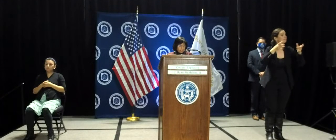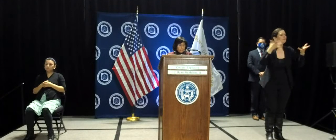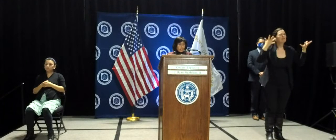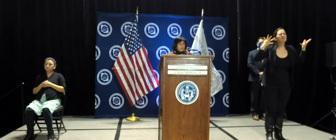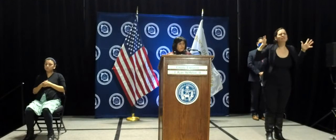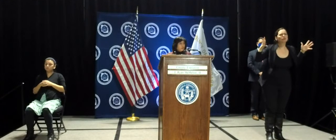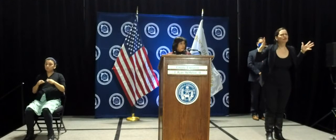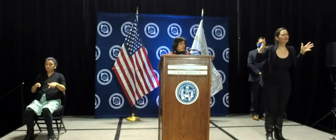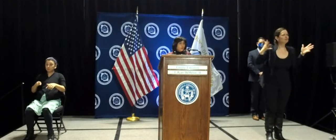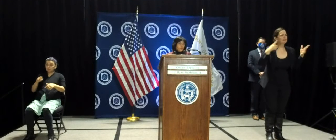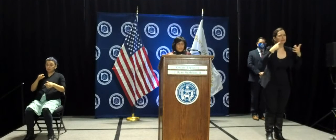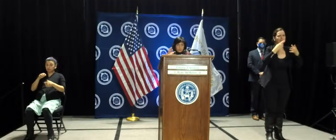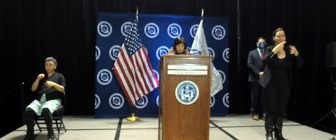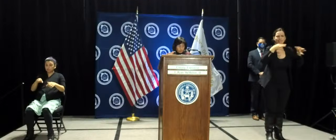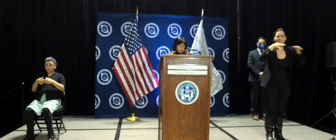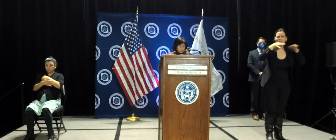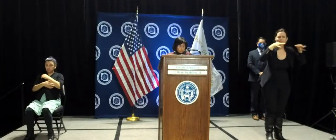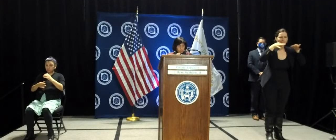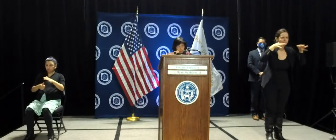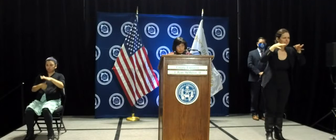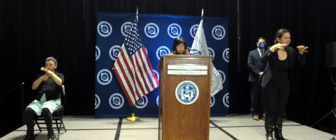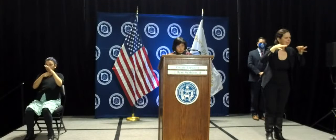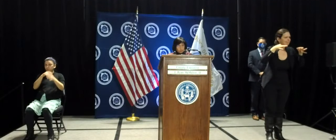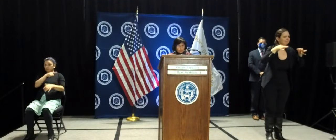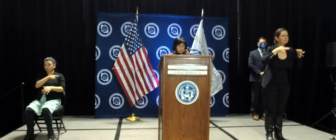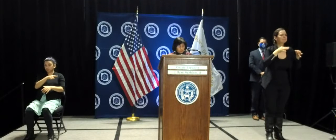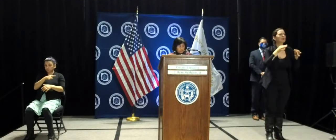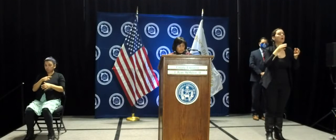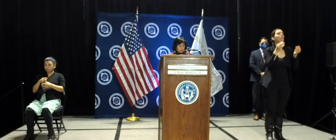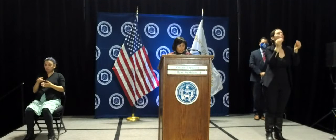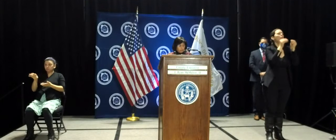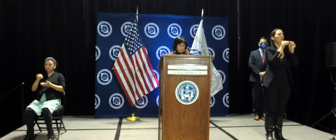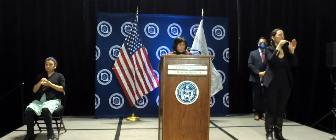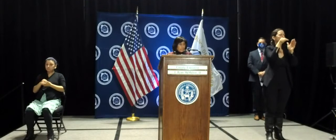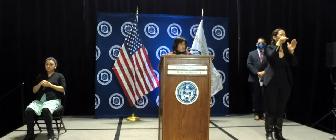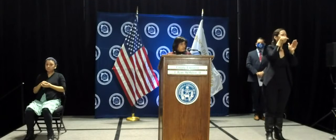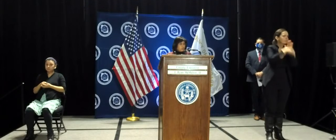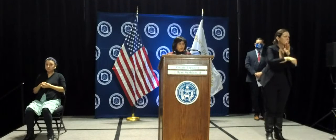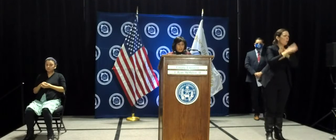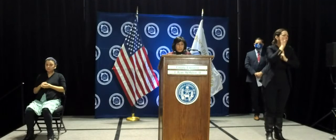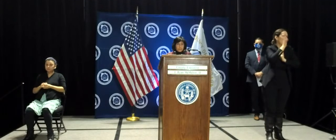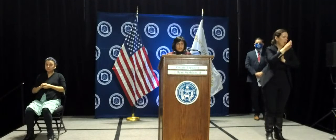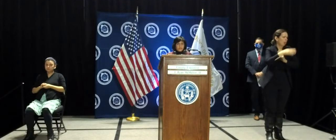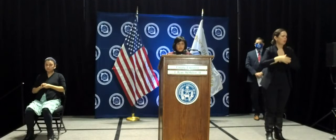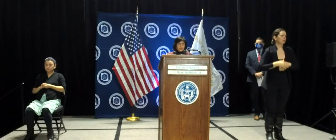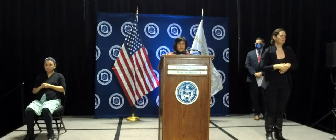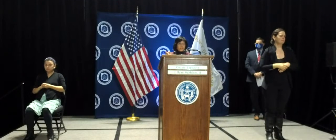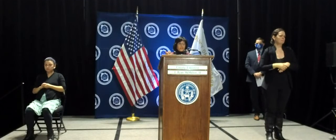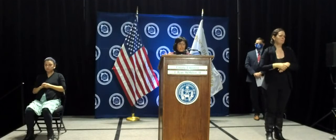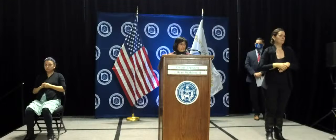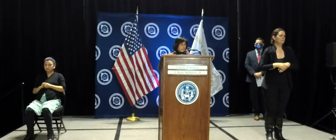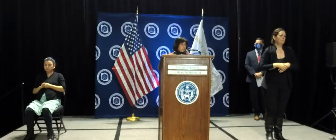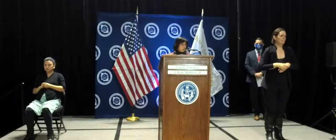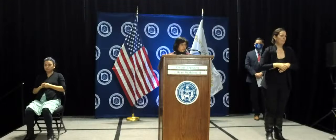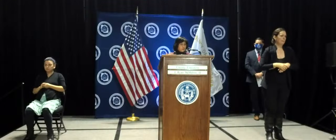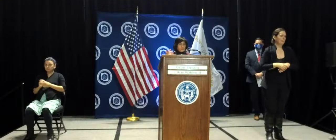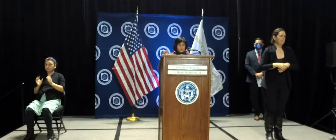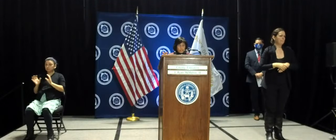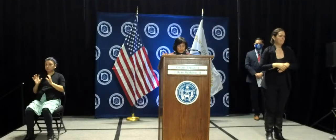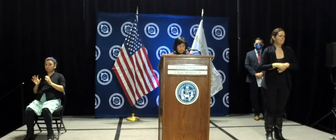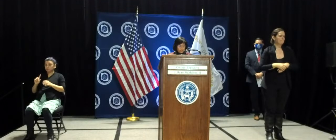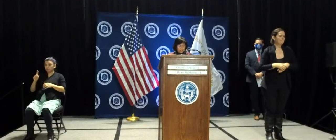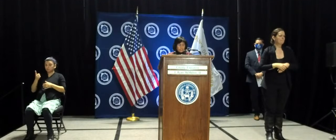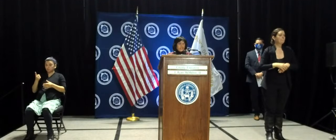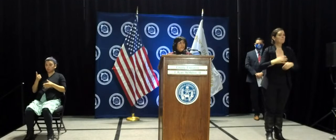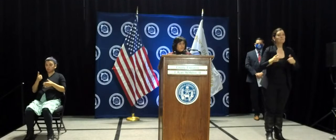addressed that. I'm just going to go a little bit into a little bit more specific about, as you know, the first priority is the healthcare workers, which